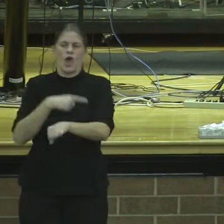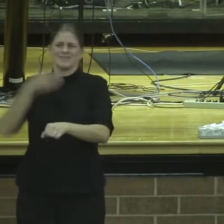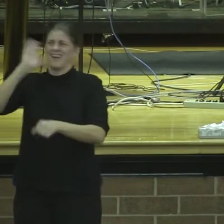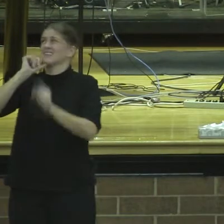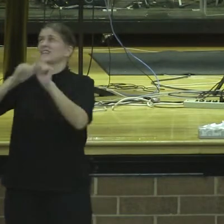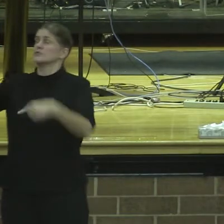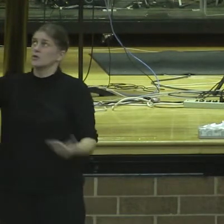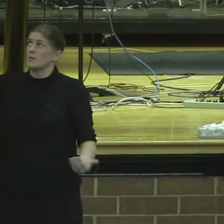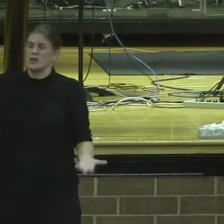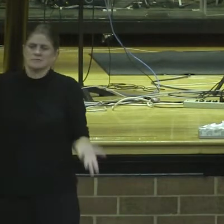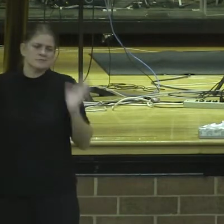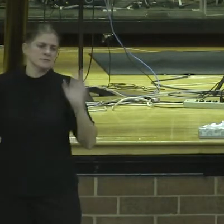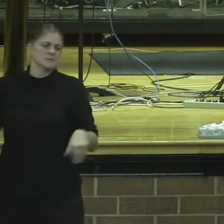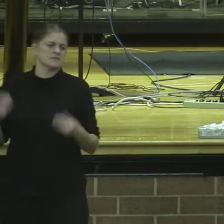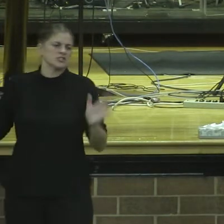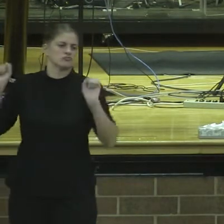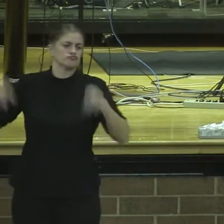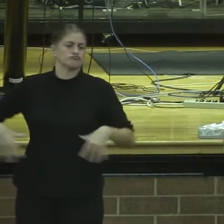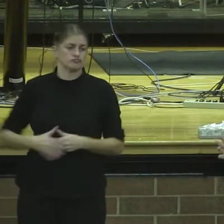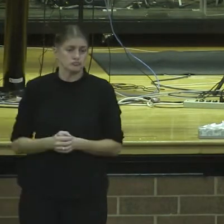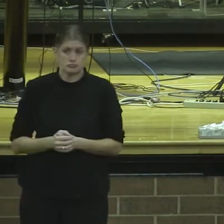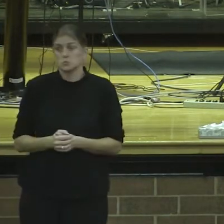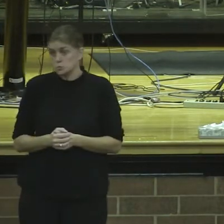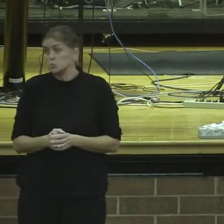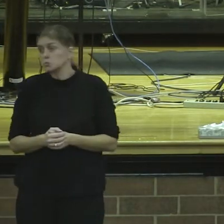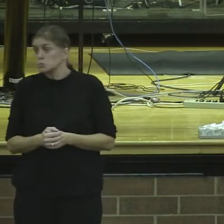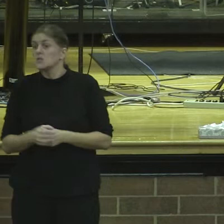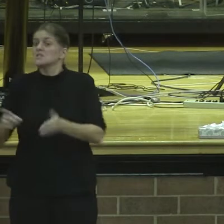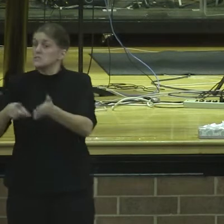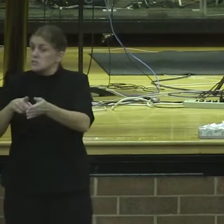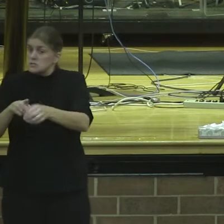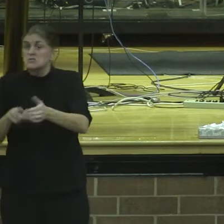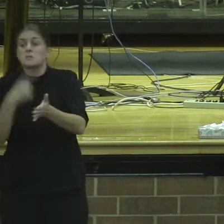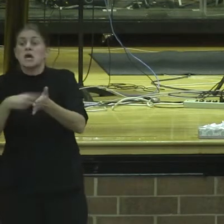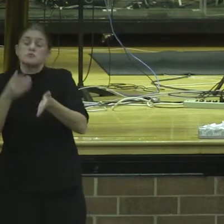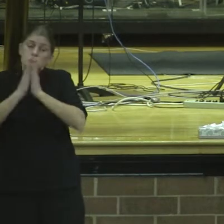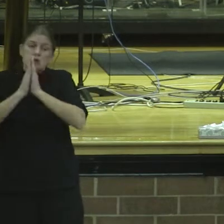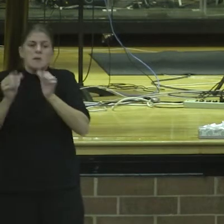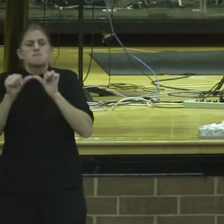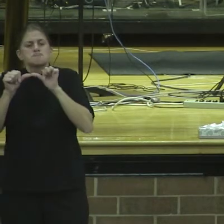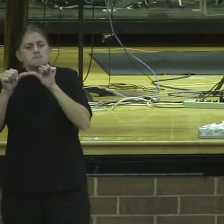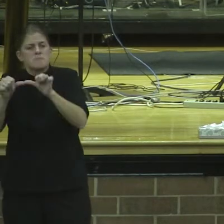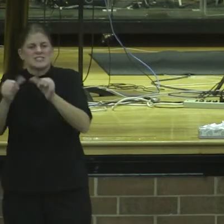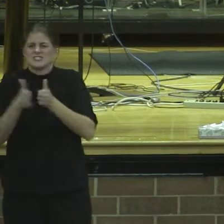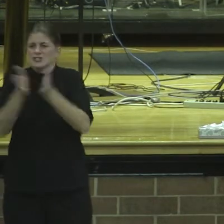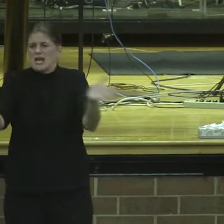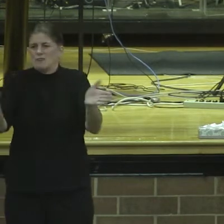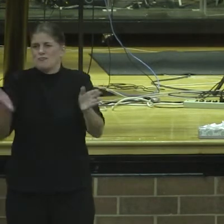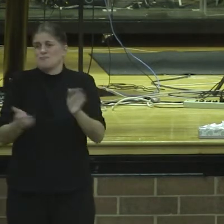because it's not on our timetable. Now, I'm sure that there are some times we take long prayers for things, but in the general amount of our